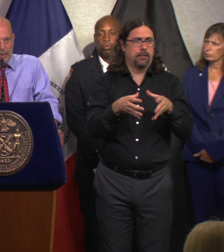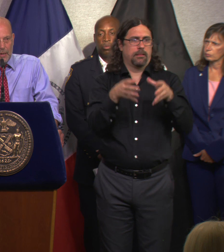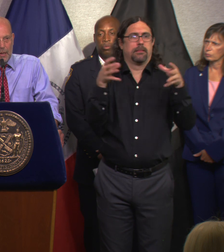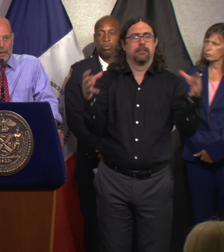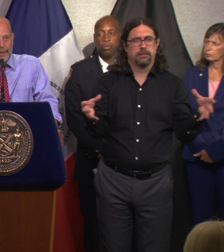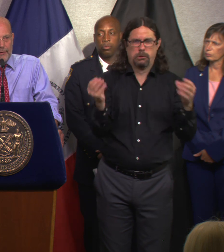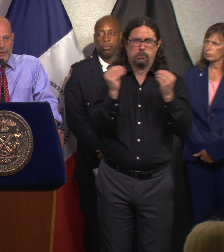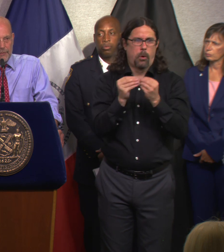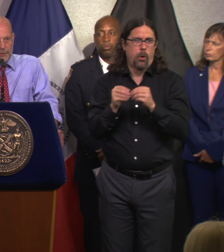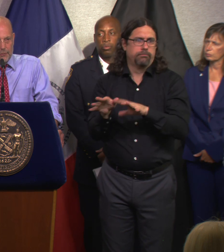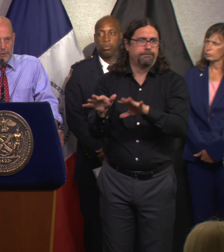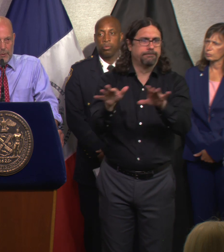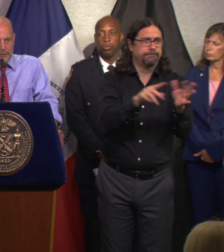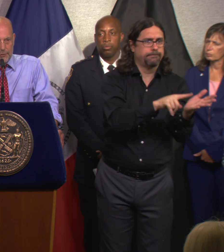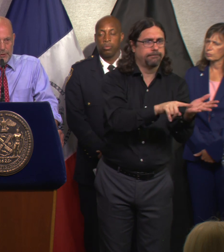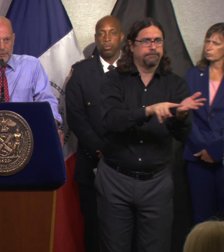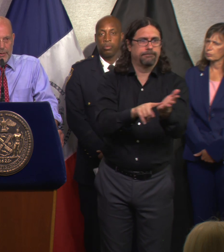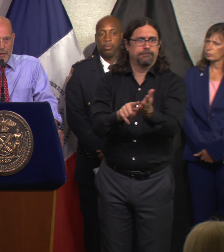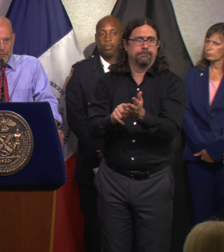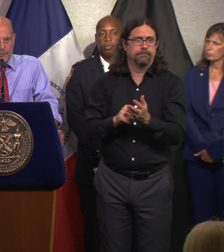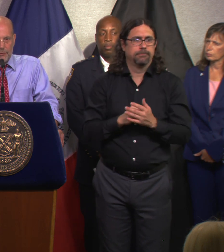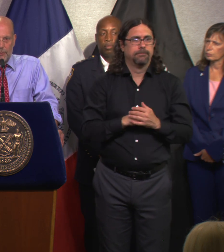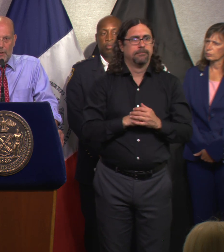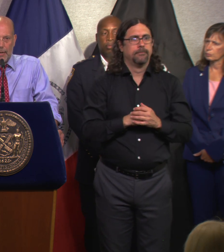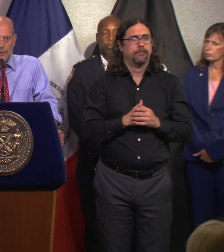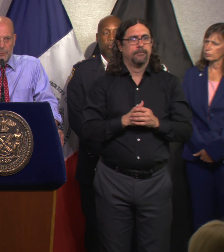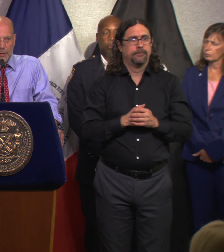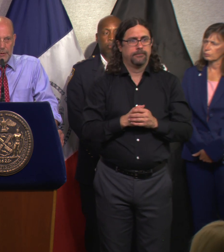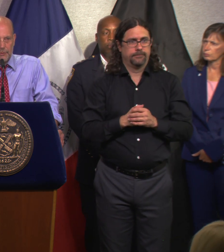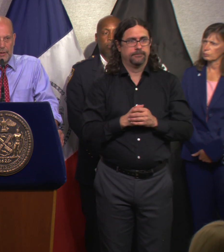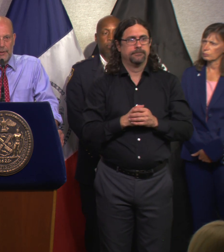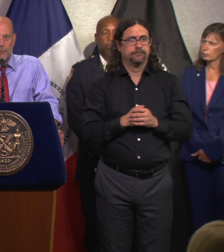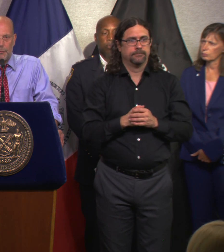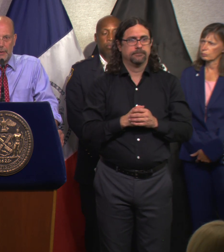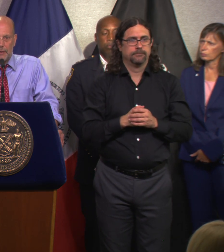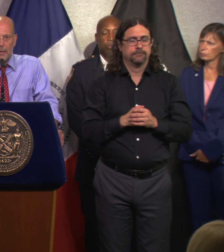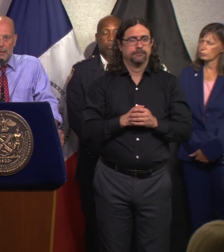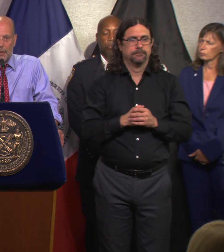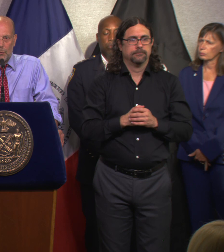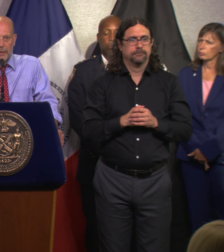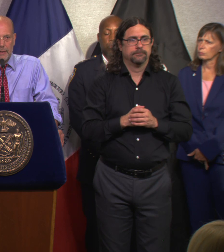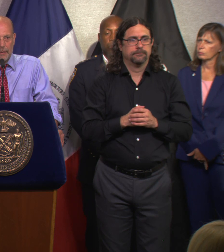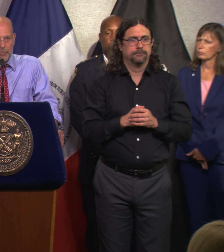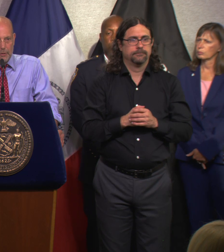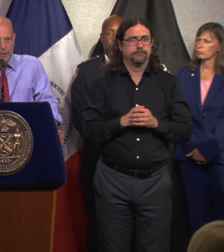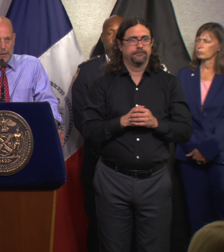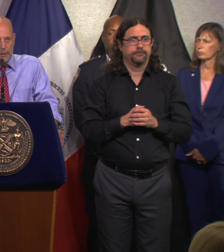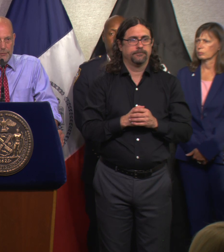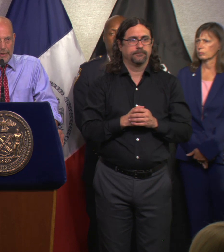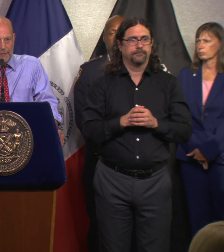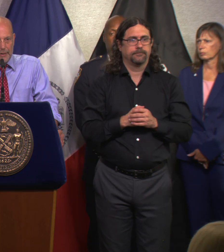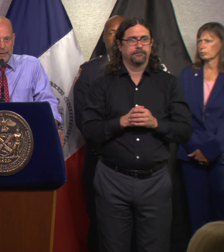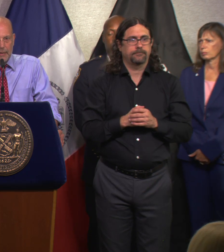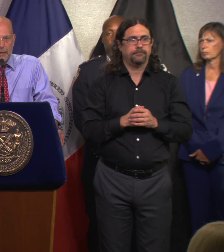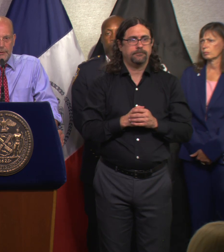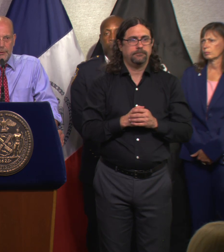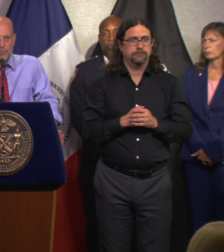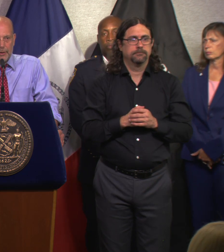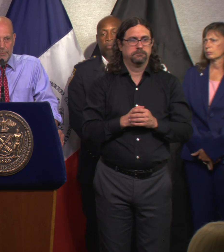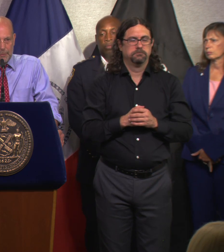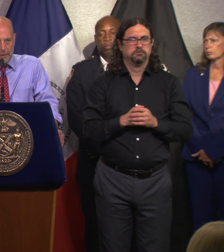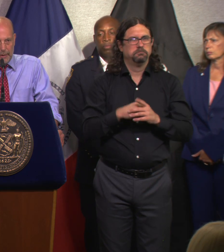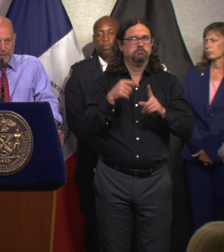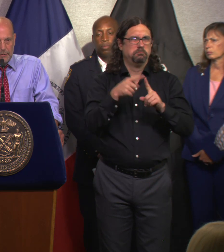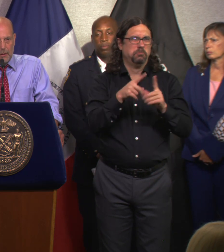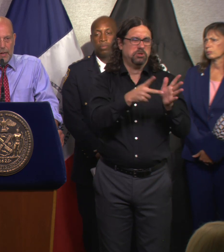list, and the individuals that are on the streets are known to our outreach workers, and they will be working double staffing to